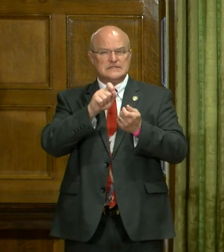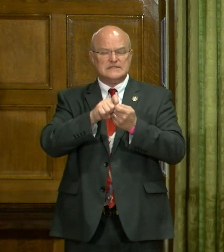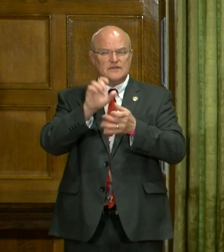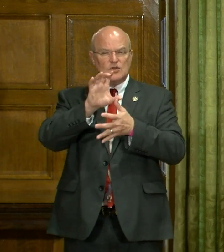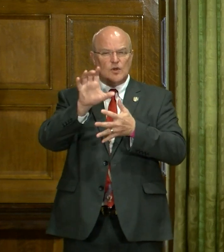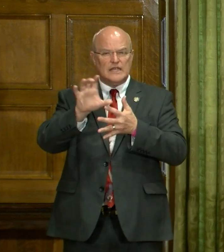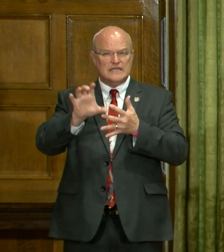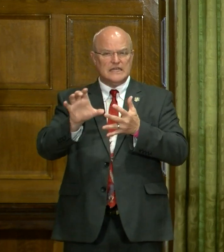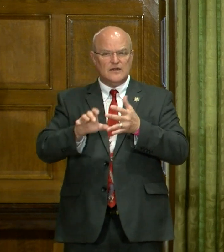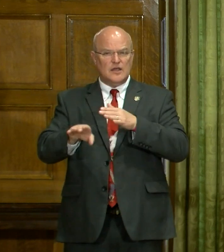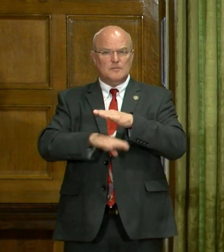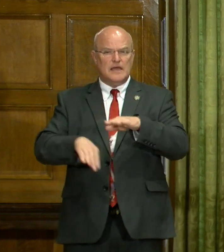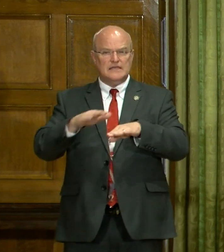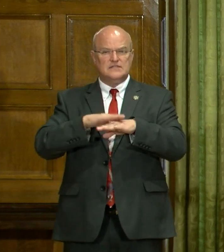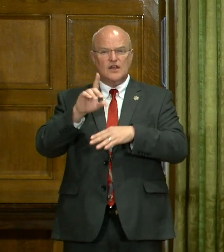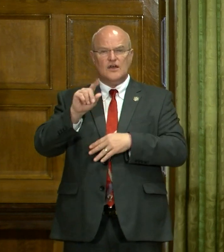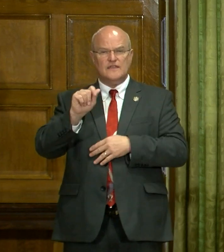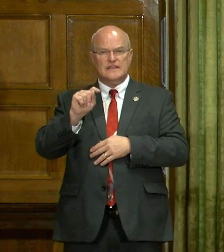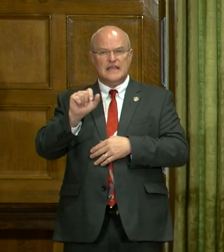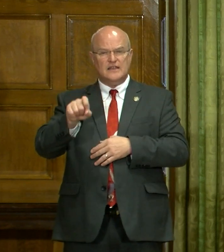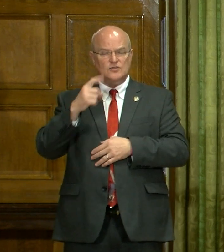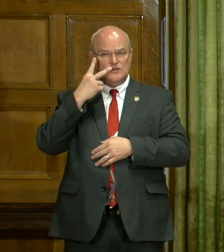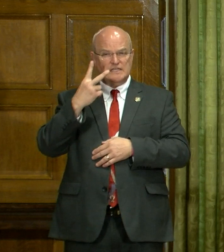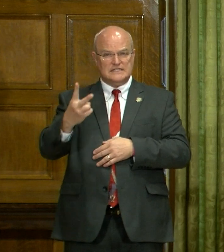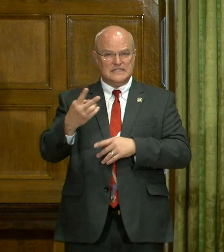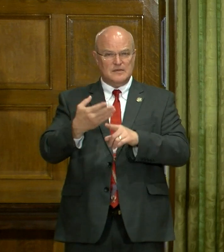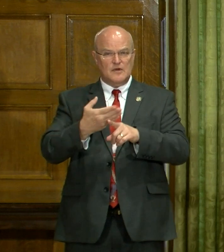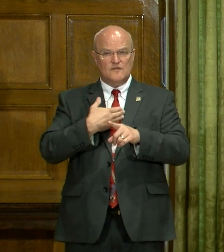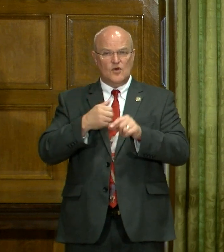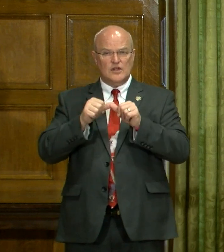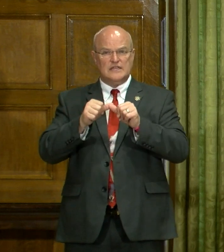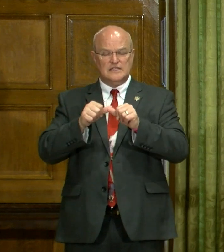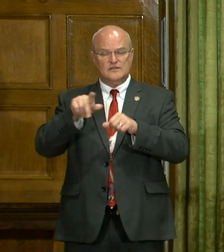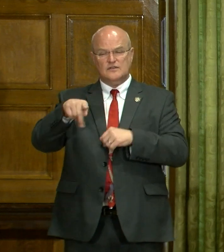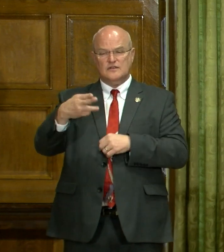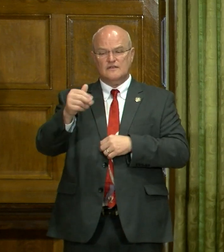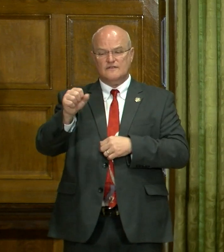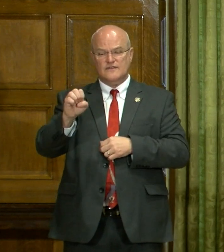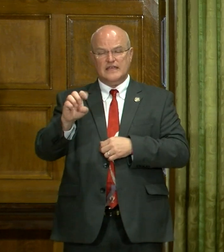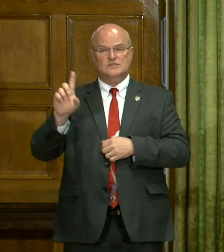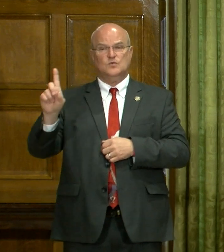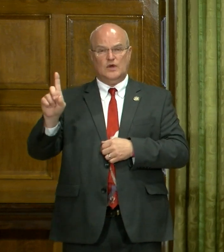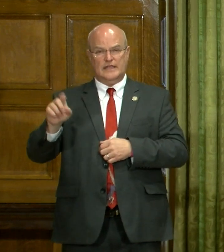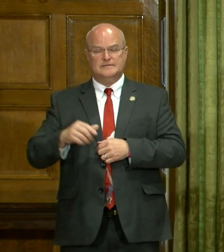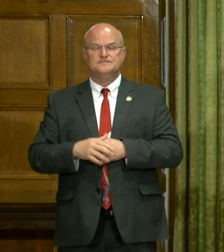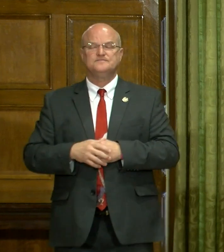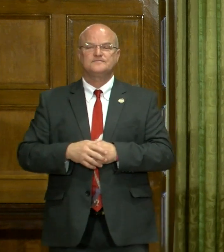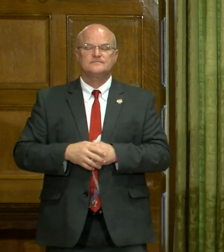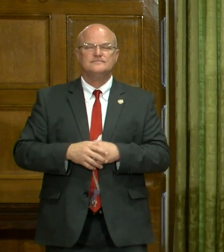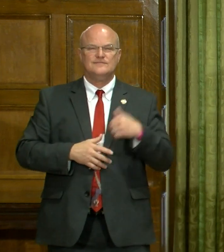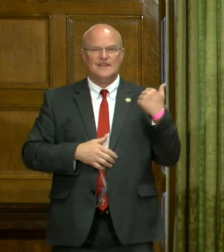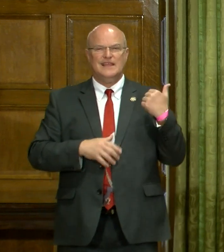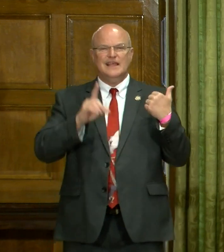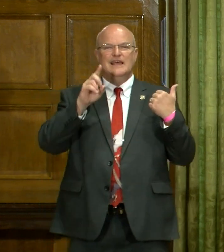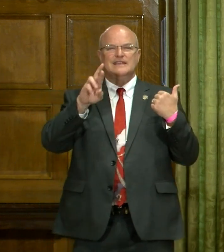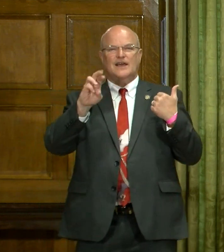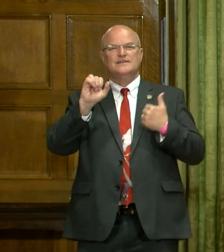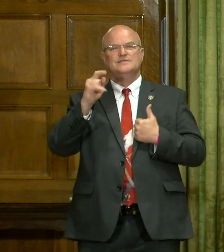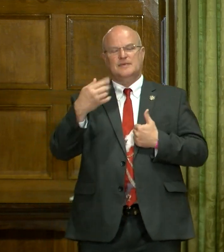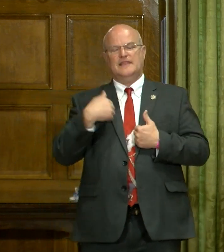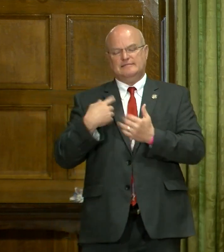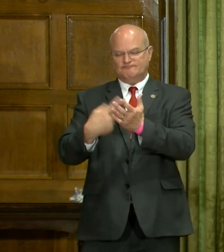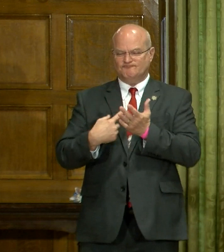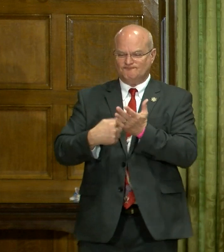specific criteria based on the data you need to see before continuing with phase one? Well, Dr. Smith and I have talked about